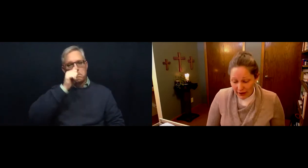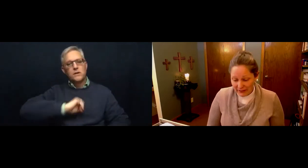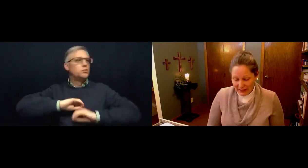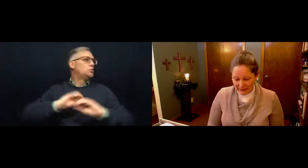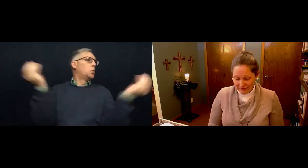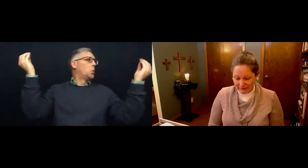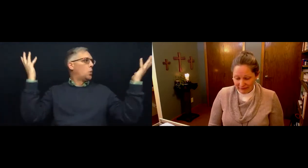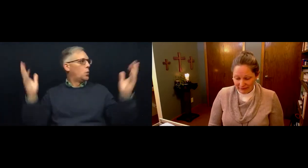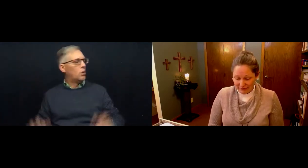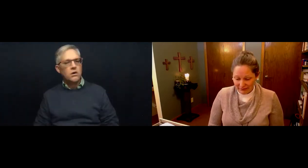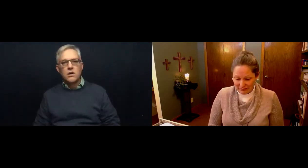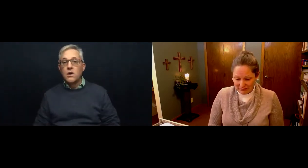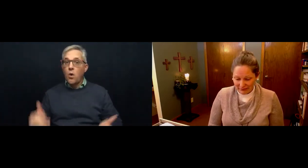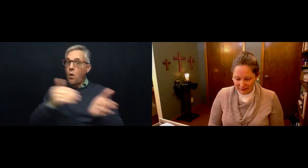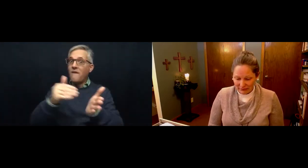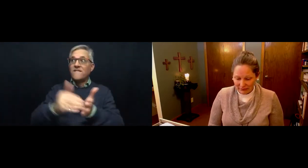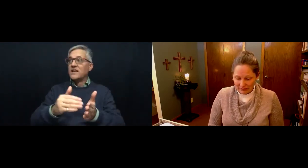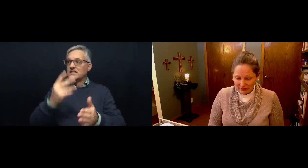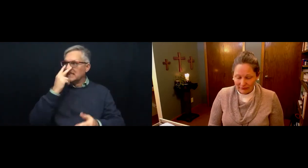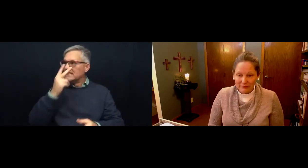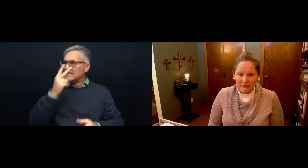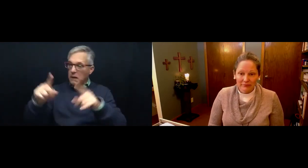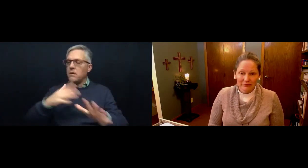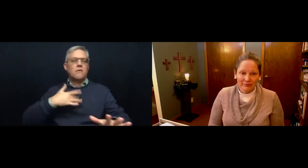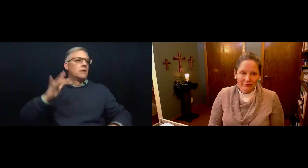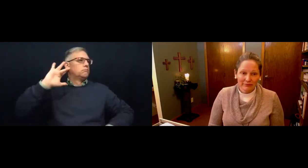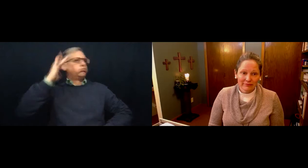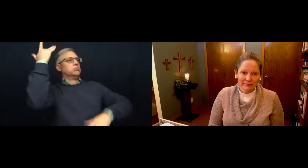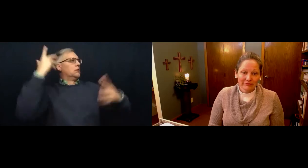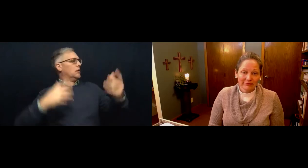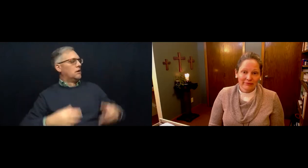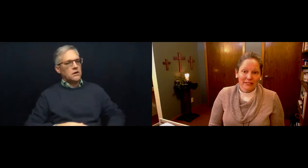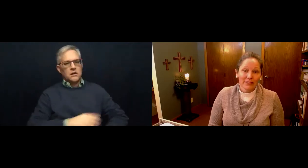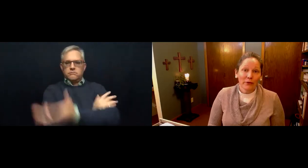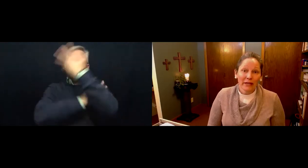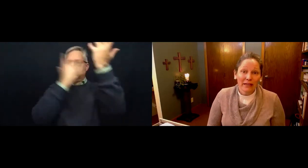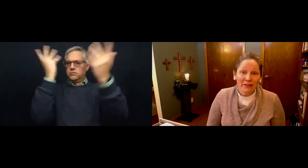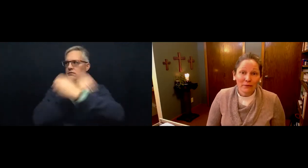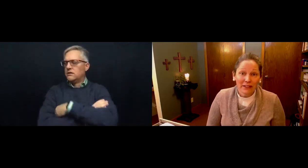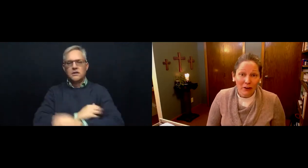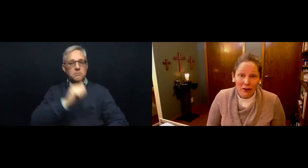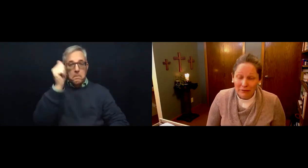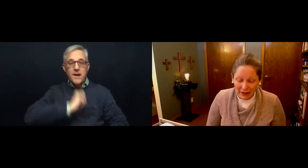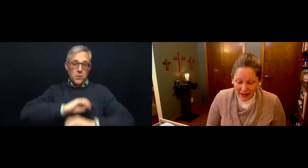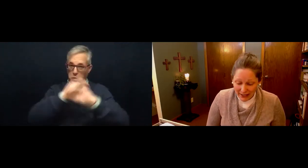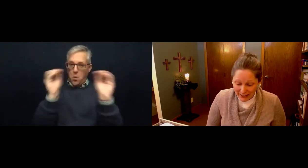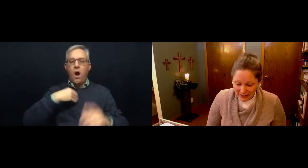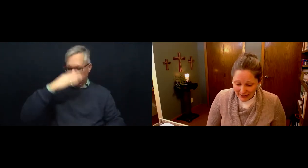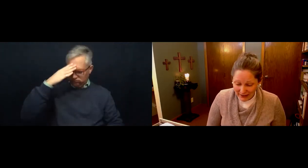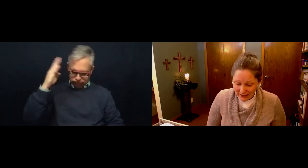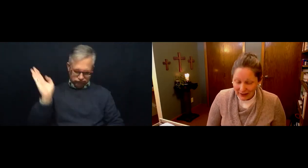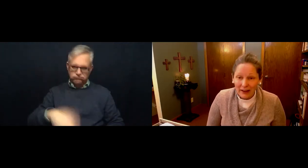more often. So even with all of